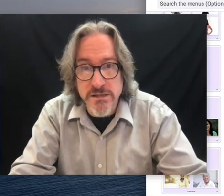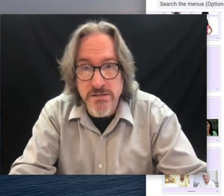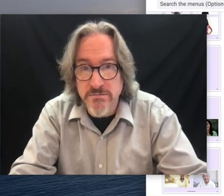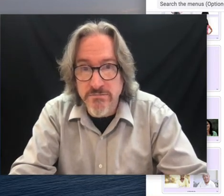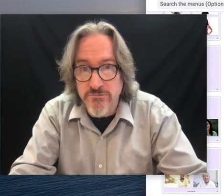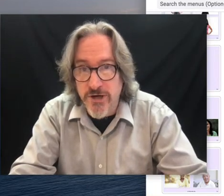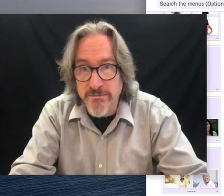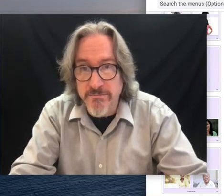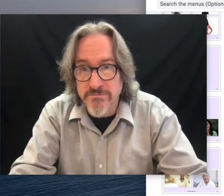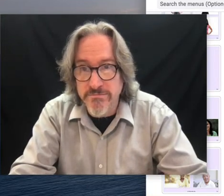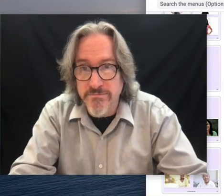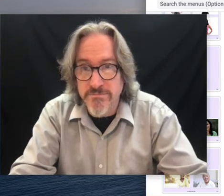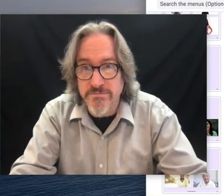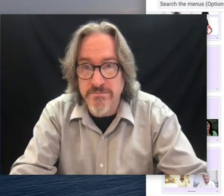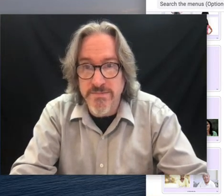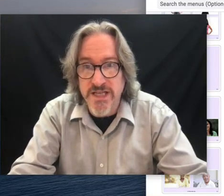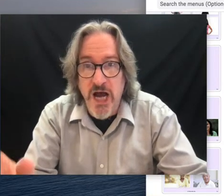Hairstyles, right?